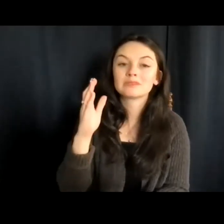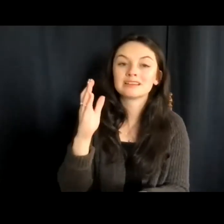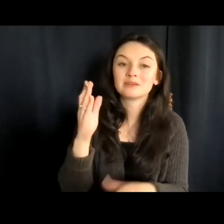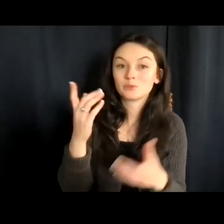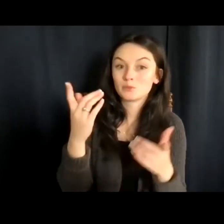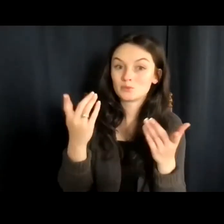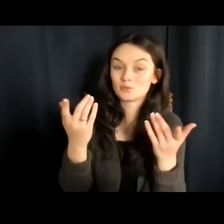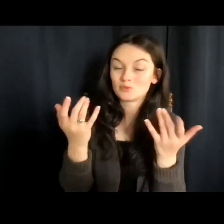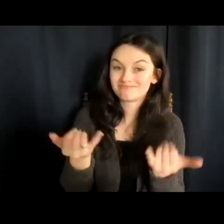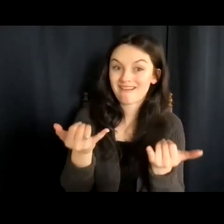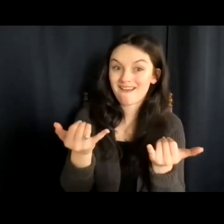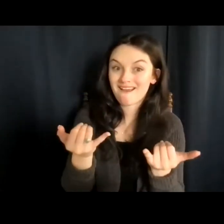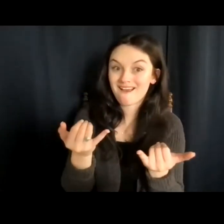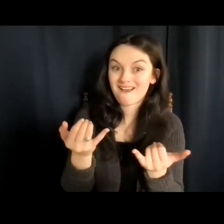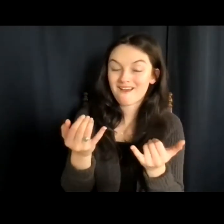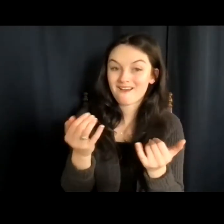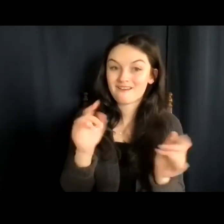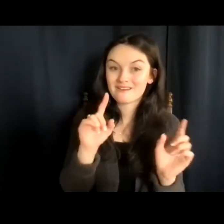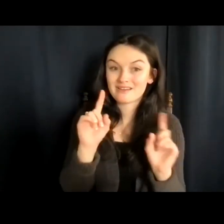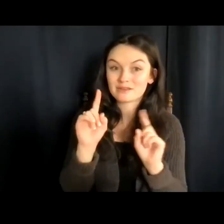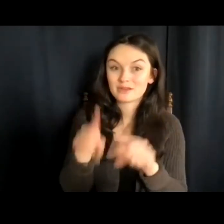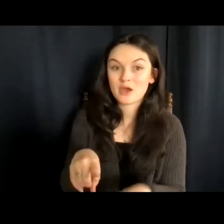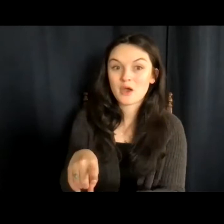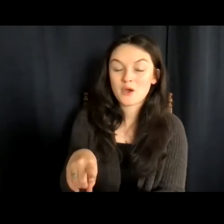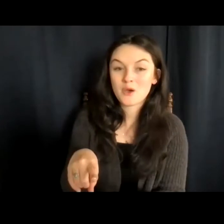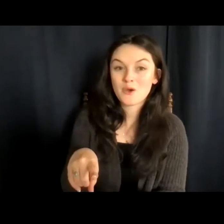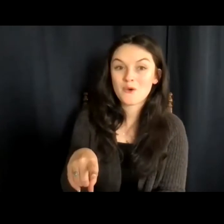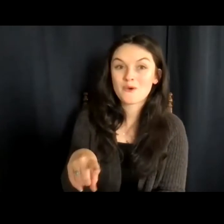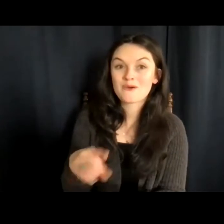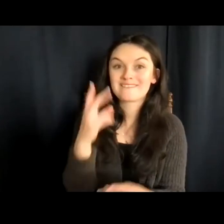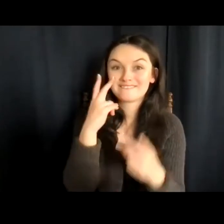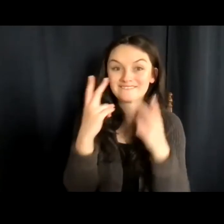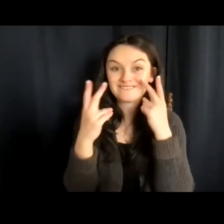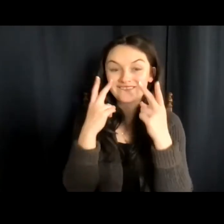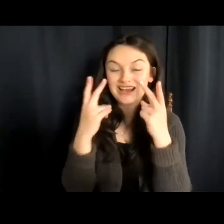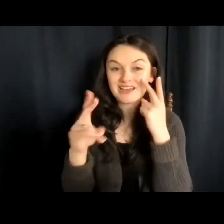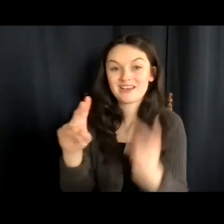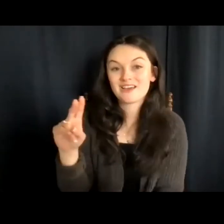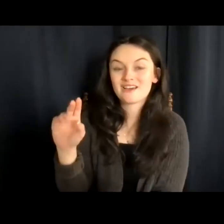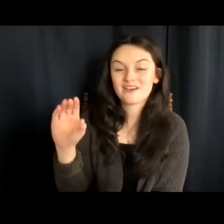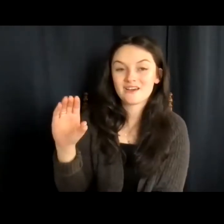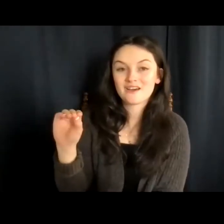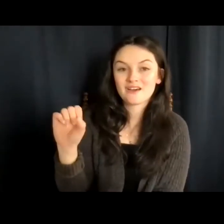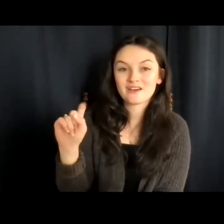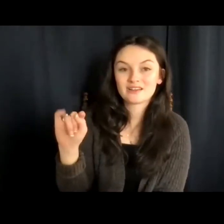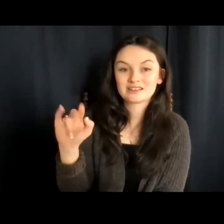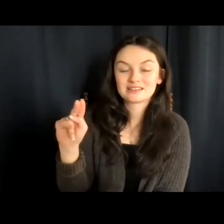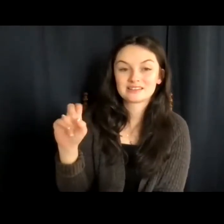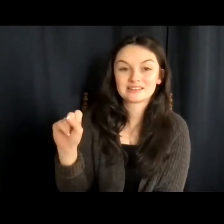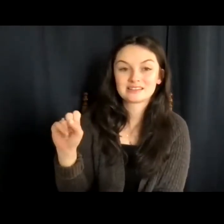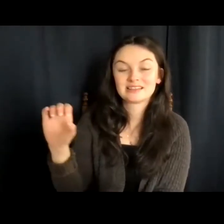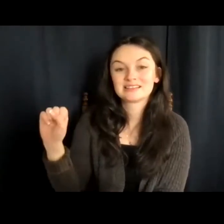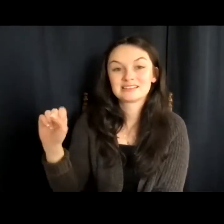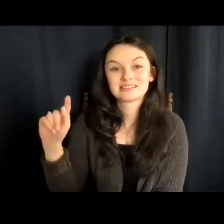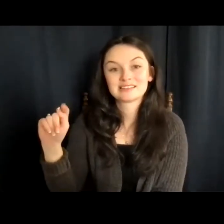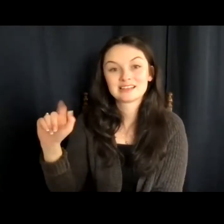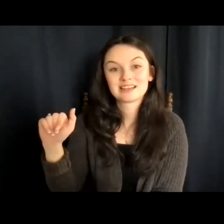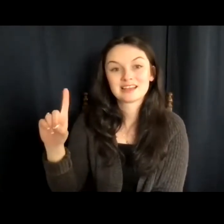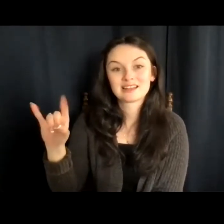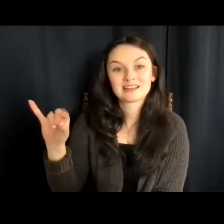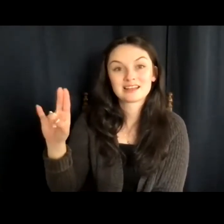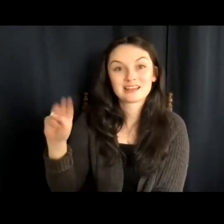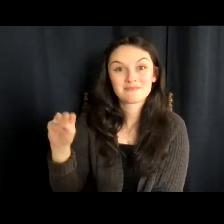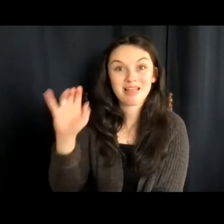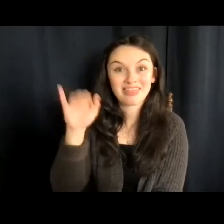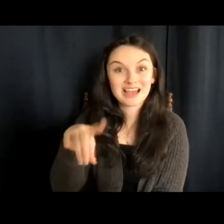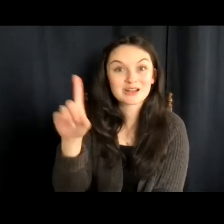to go and visit Autzen Stadium next week. So Autzen Stadium is the home of the Oregon Duck football